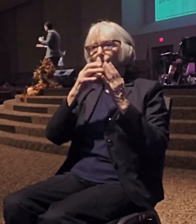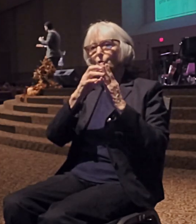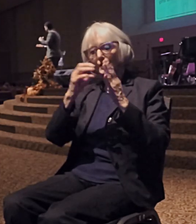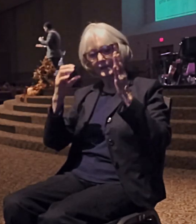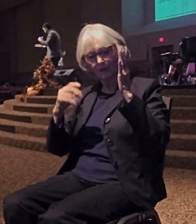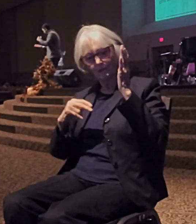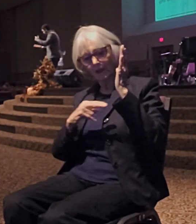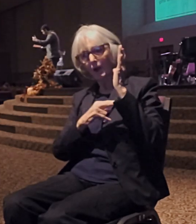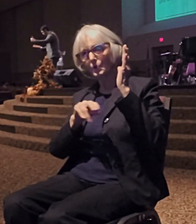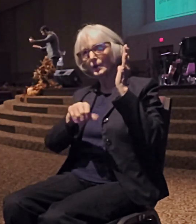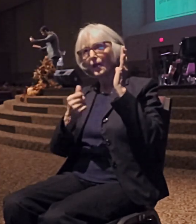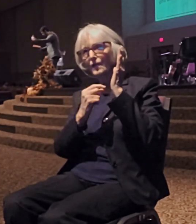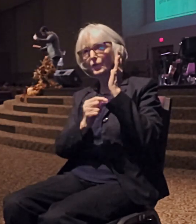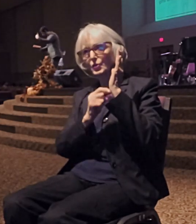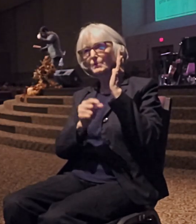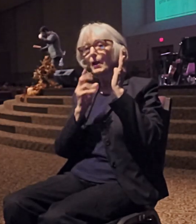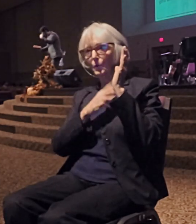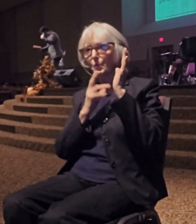back.